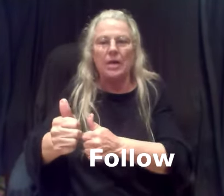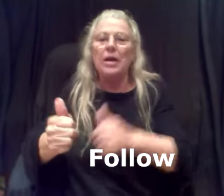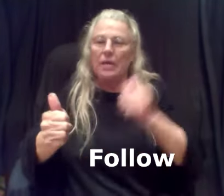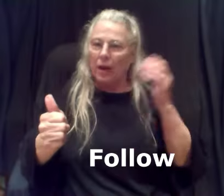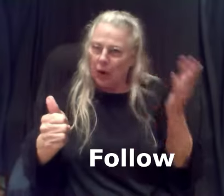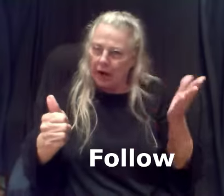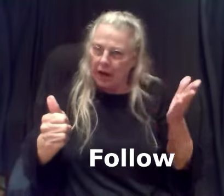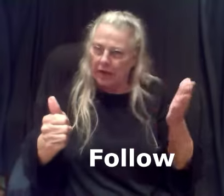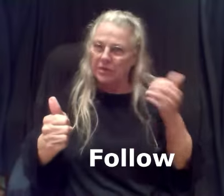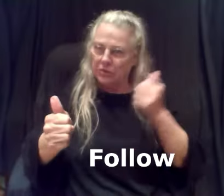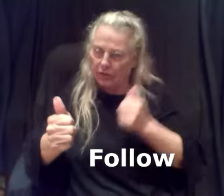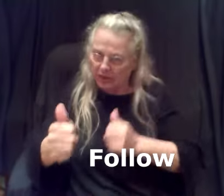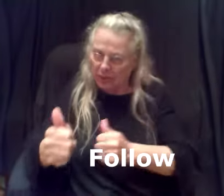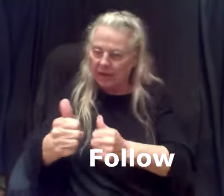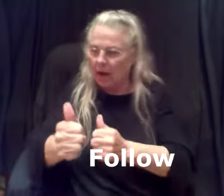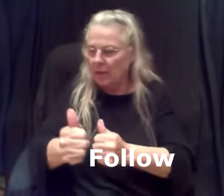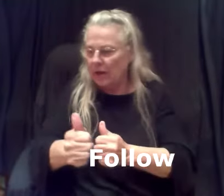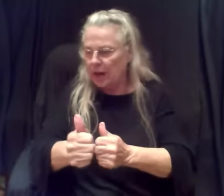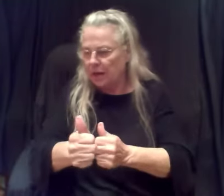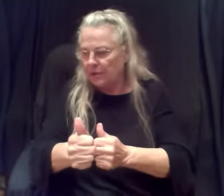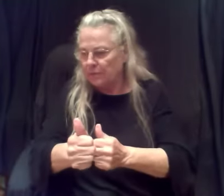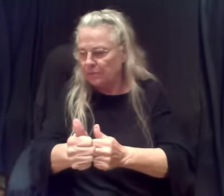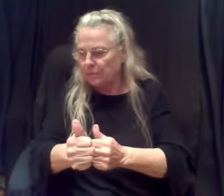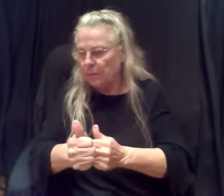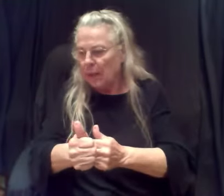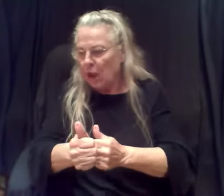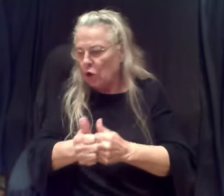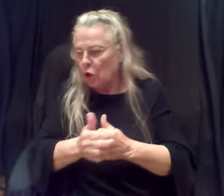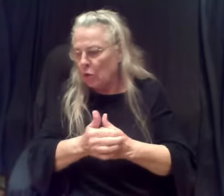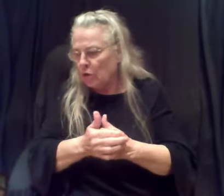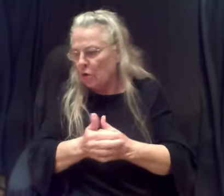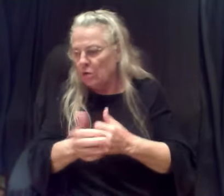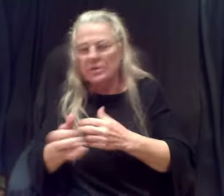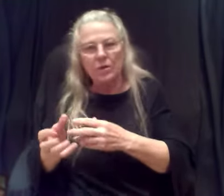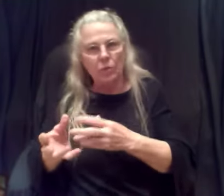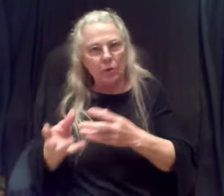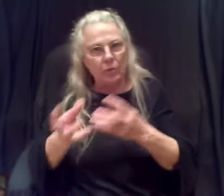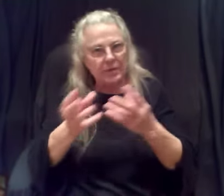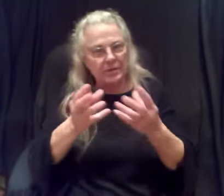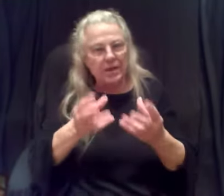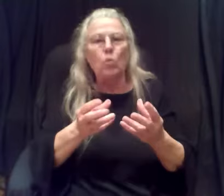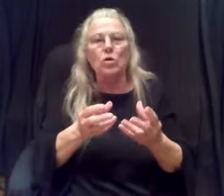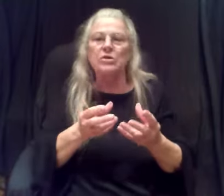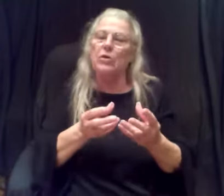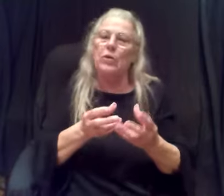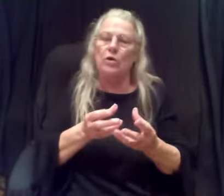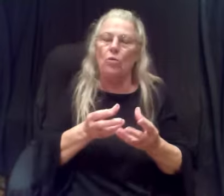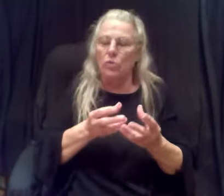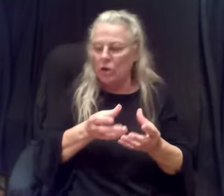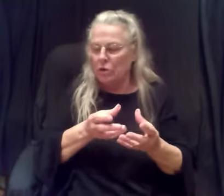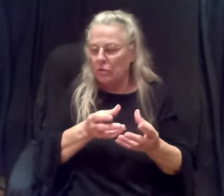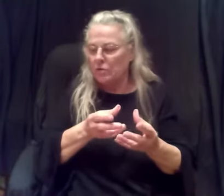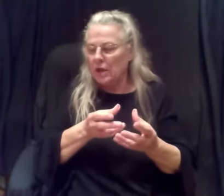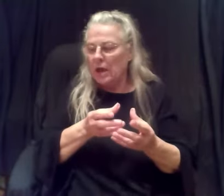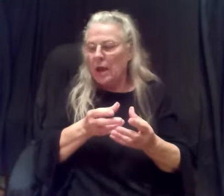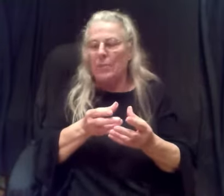I'm right-handed, so that's my dominant hand. You will notice there will be some words that we don't use because